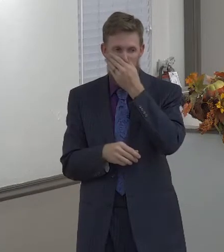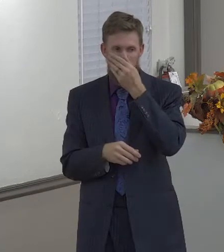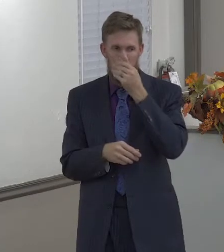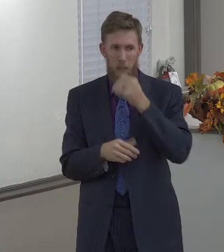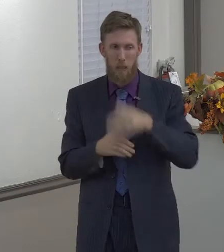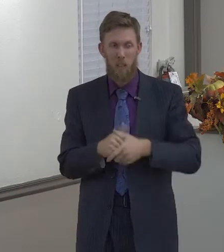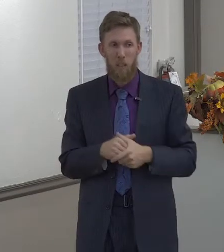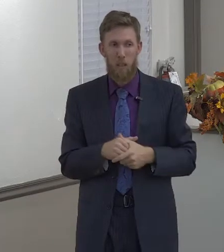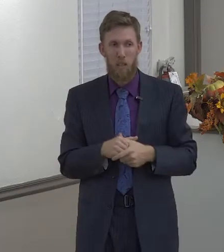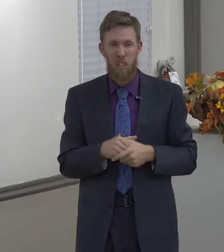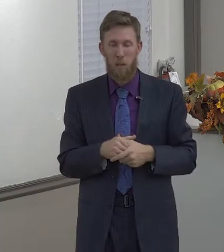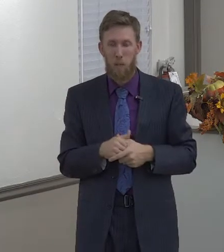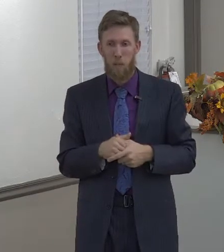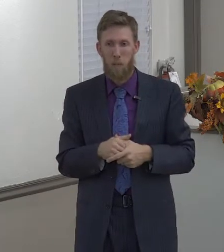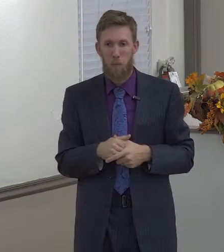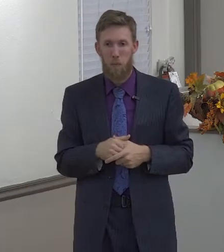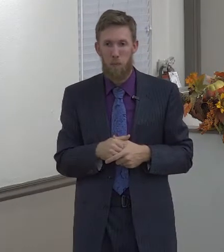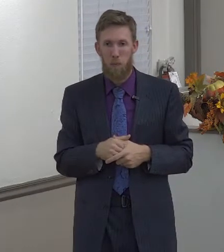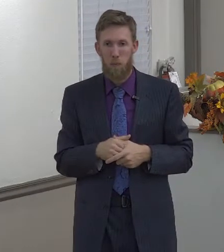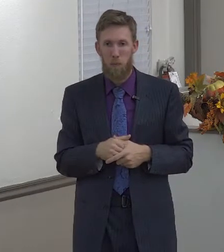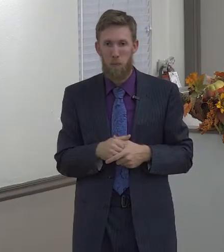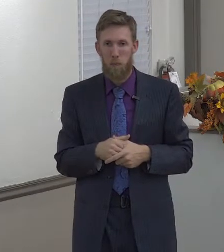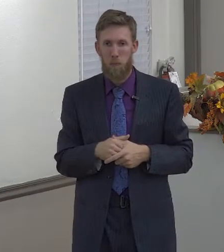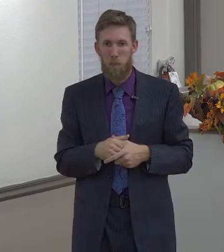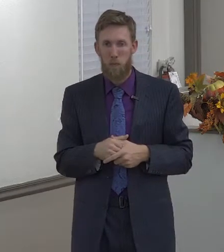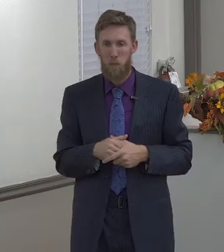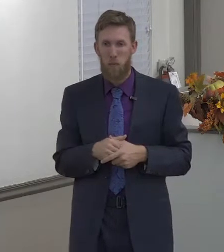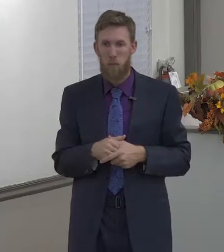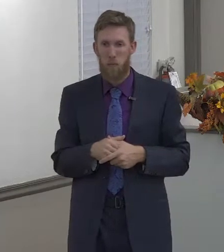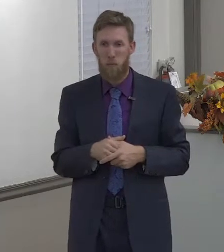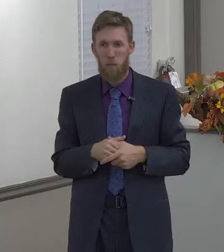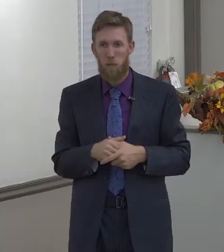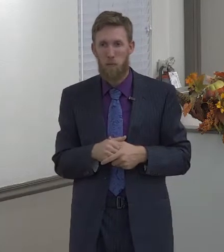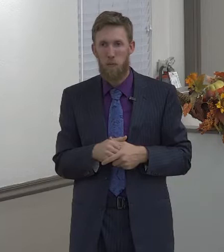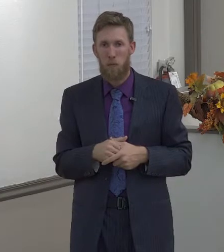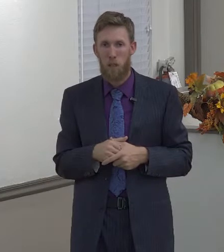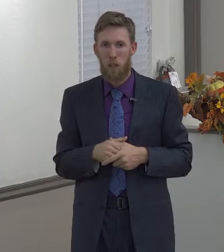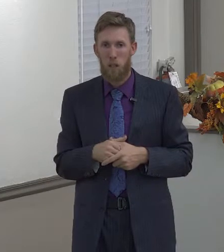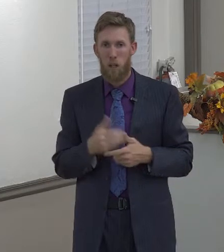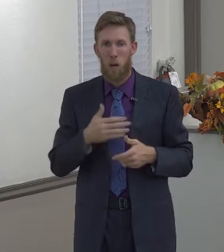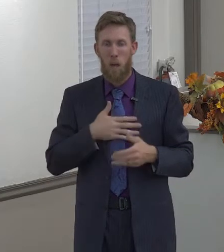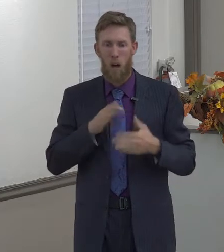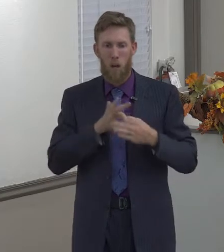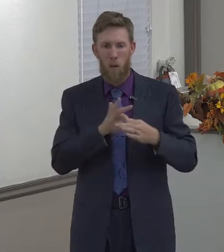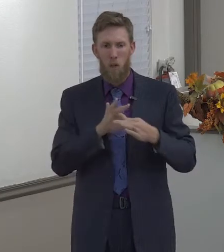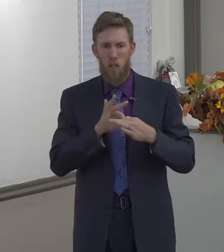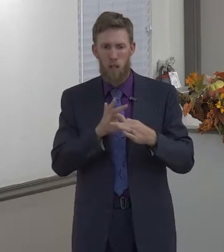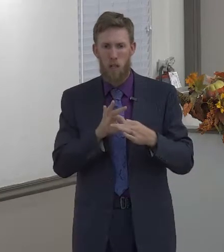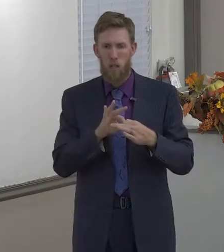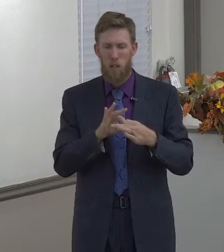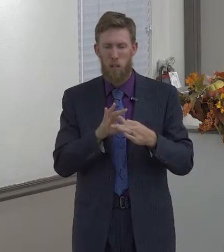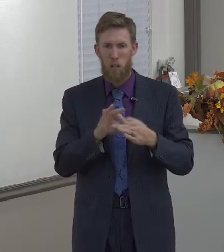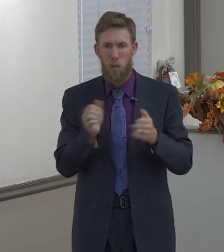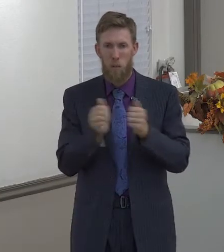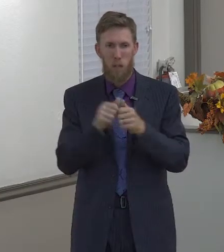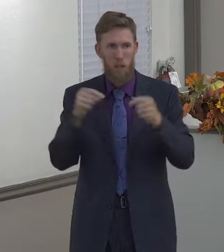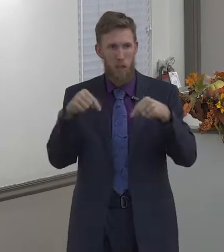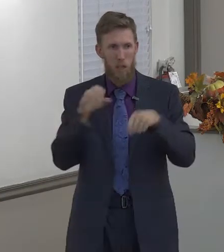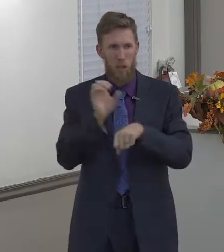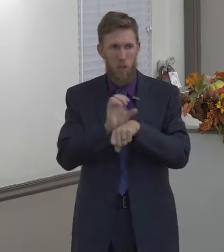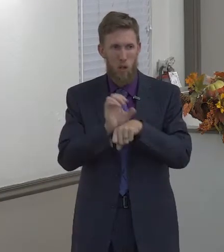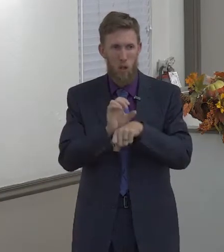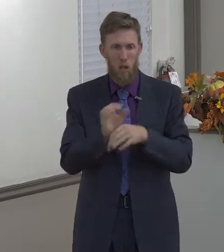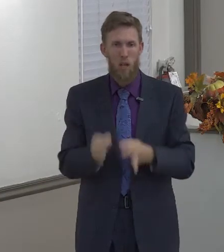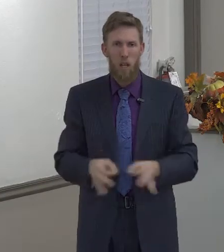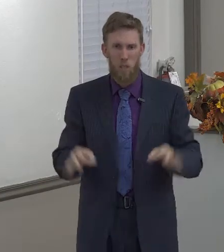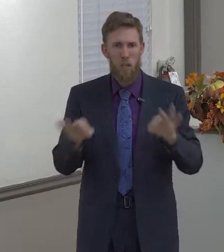so much more significant. It is where I become into a relationship with each of you. It is where I serve